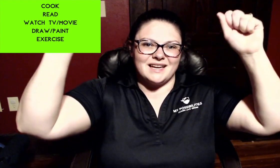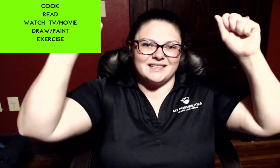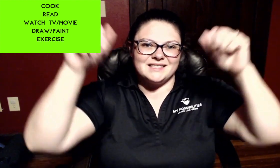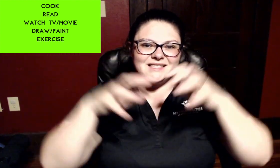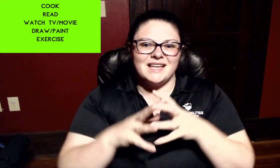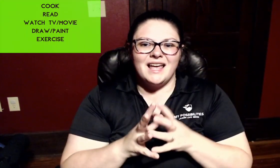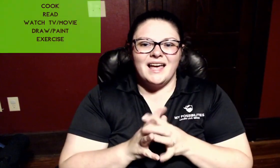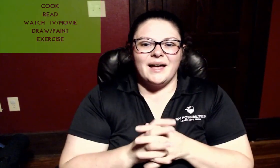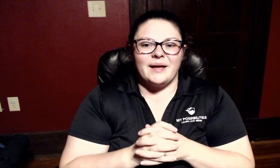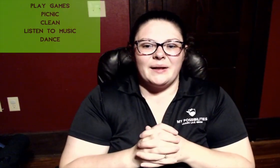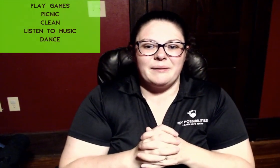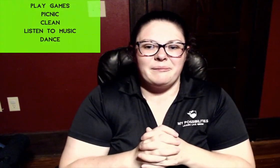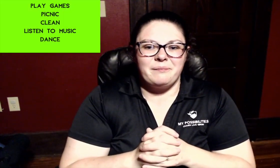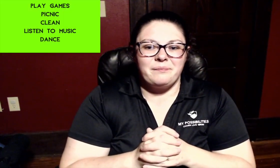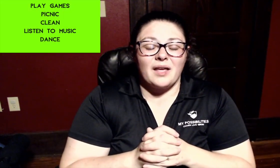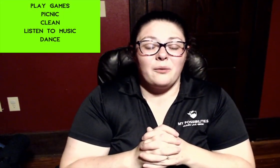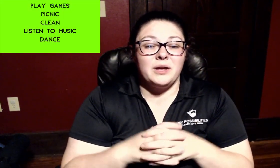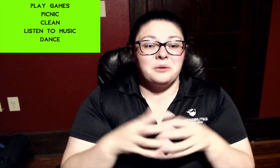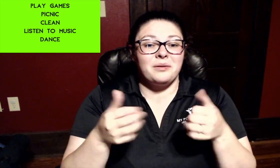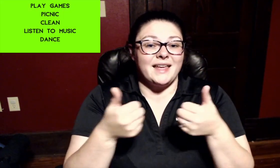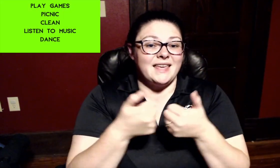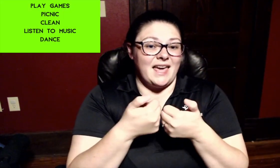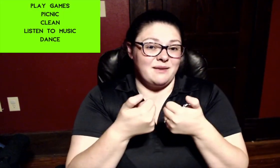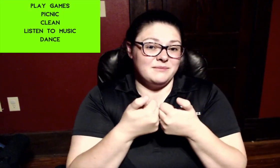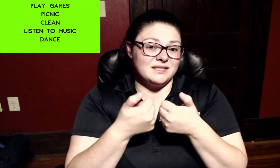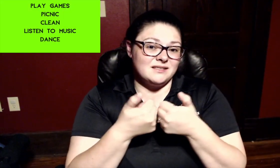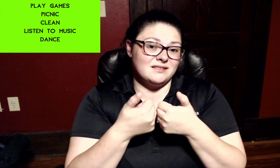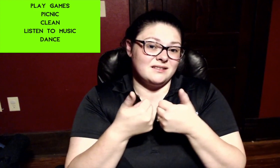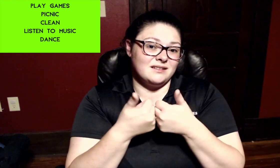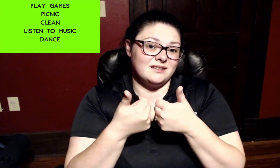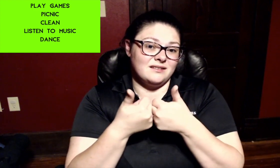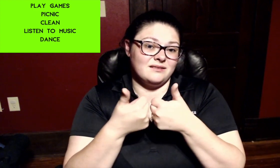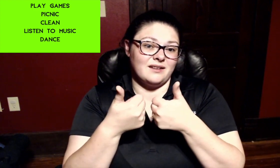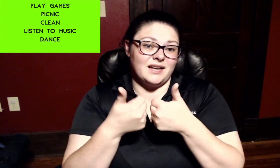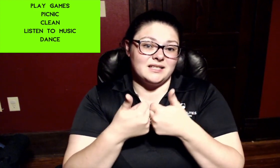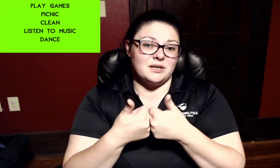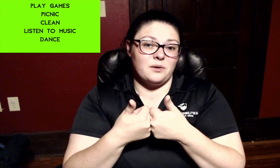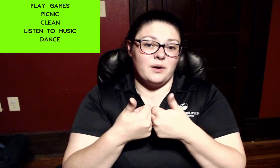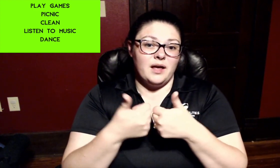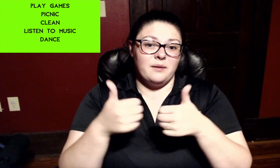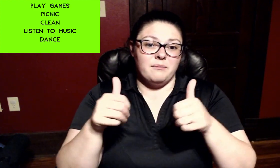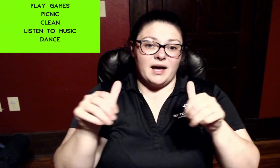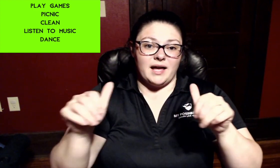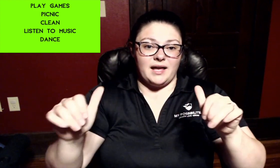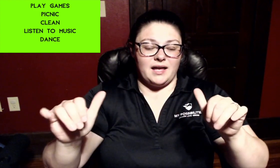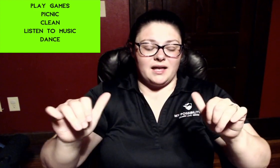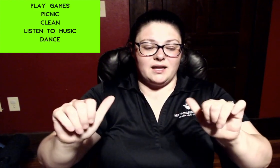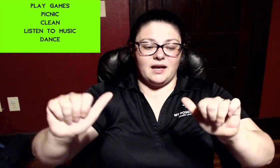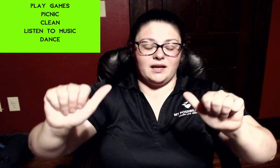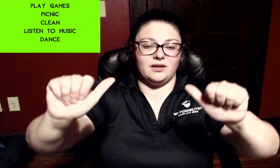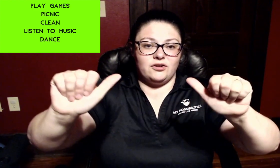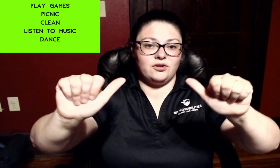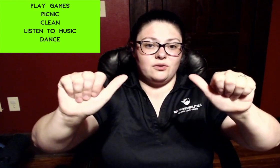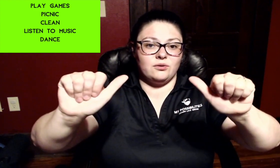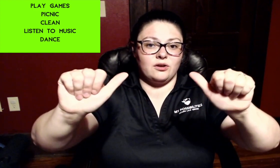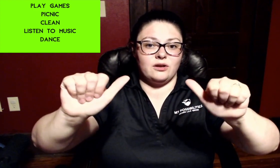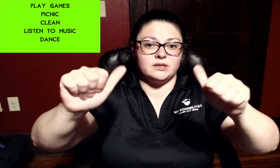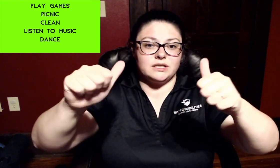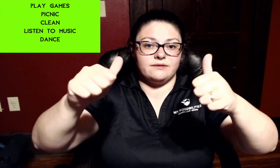Exercise. We could play games, right? So my 2 closed